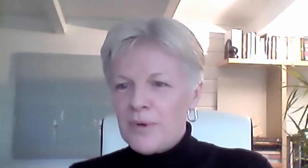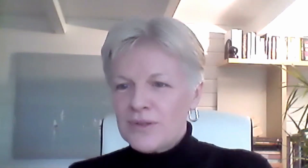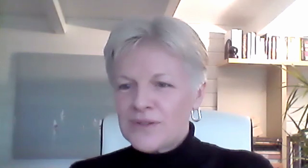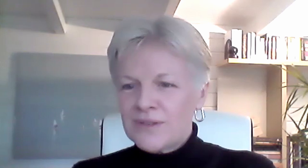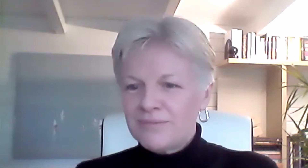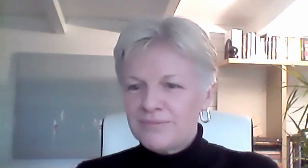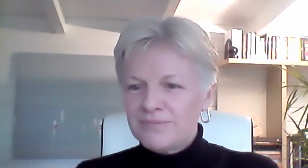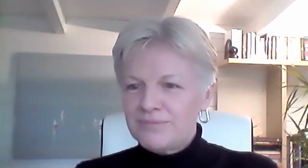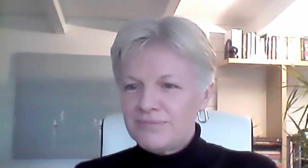box.